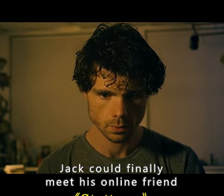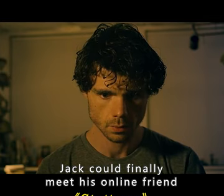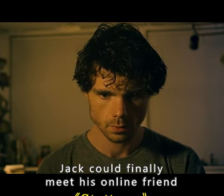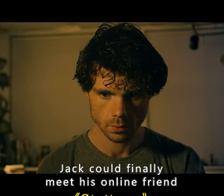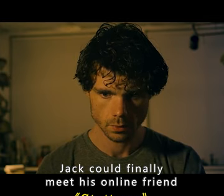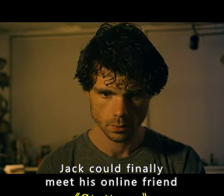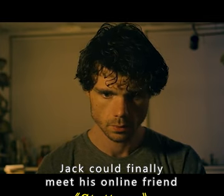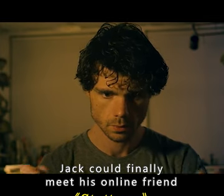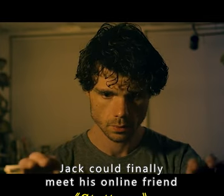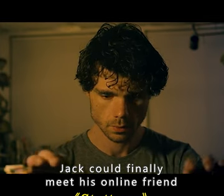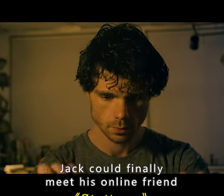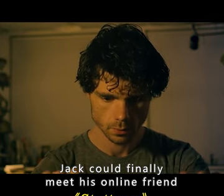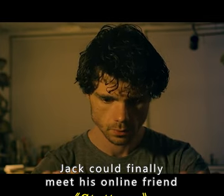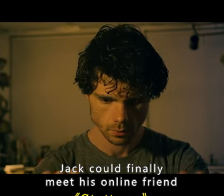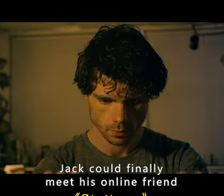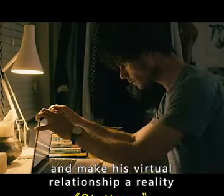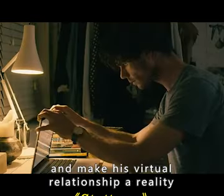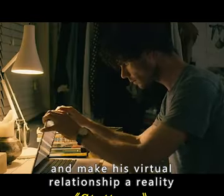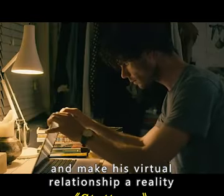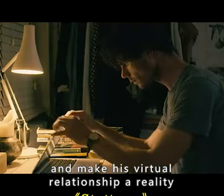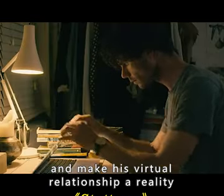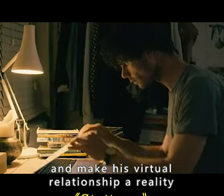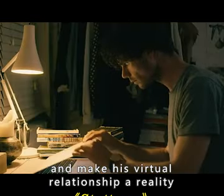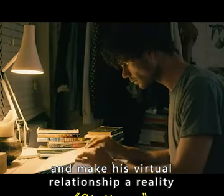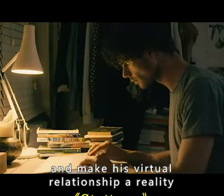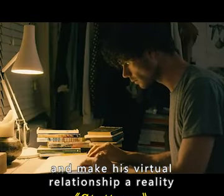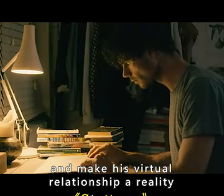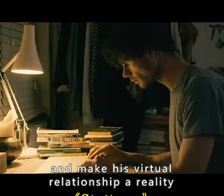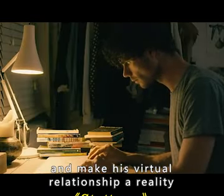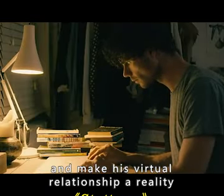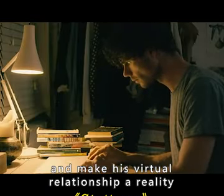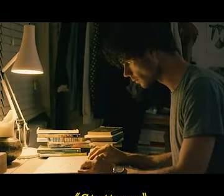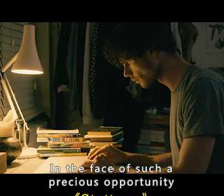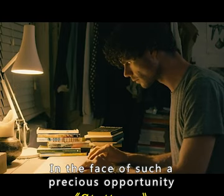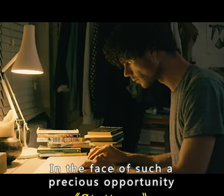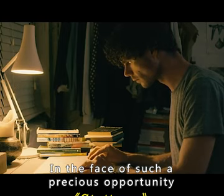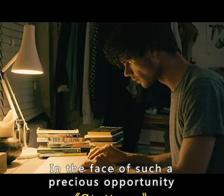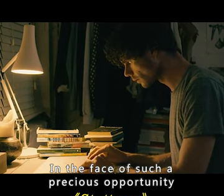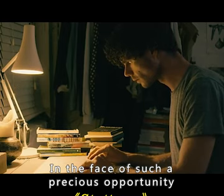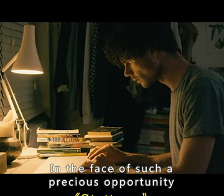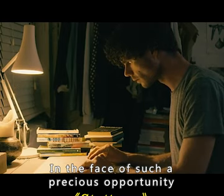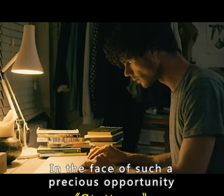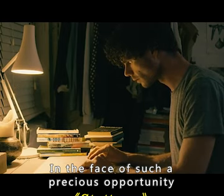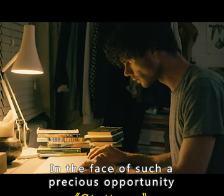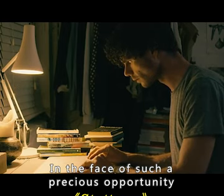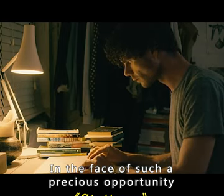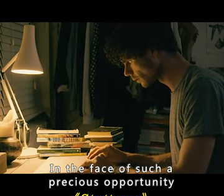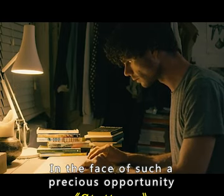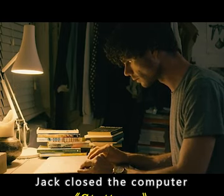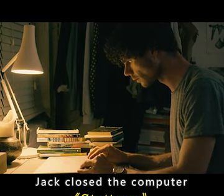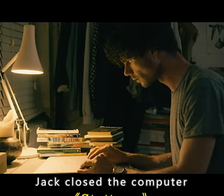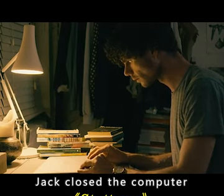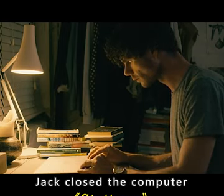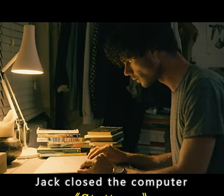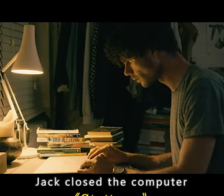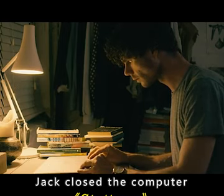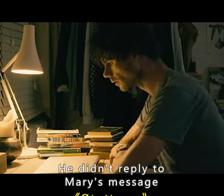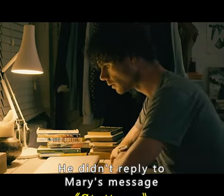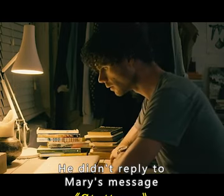Jack could finally meet his online friend and make his virtual relationship a reality. In the face of such a precious opportunity, Jack closed the computer. He didn't